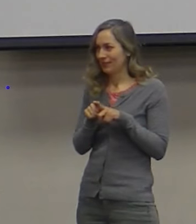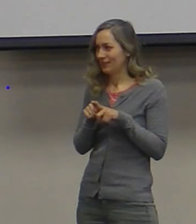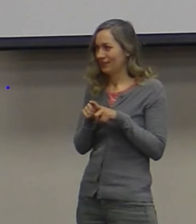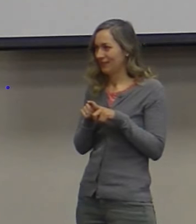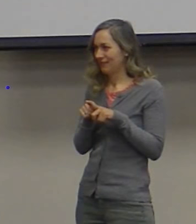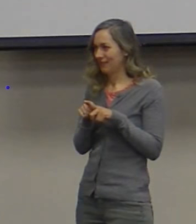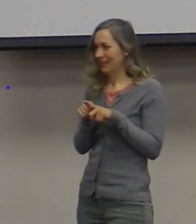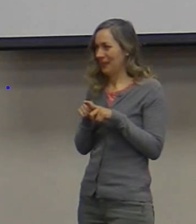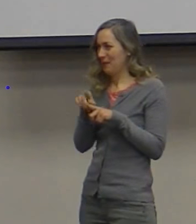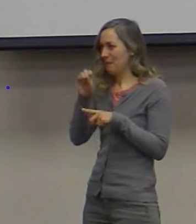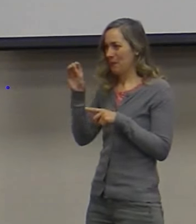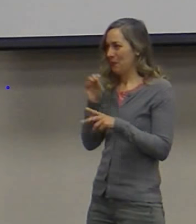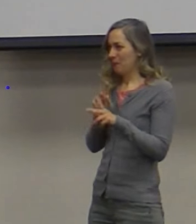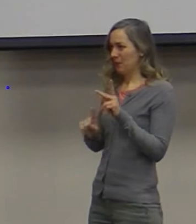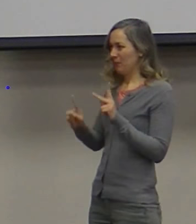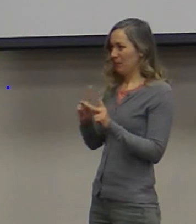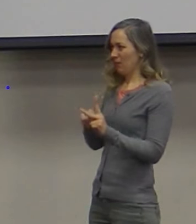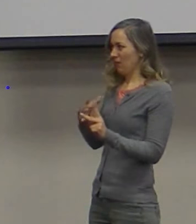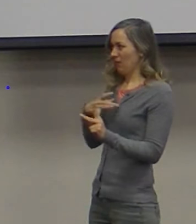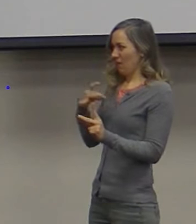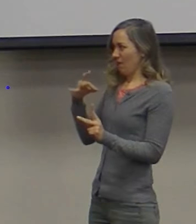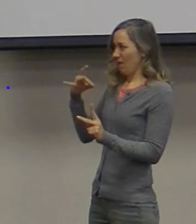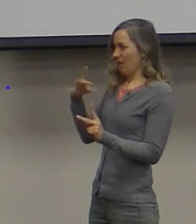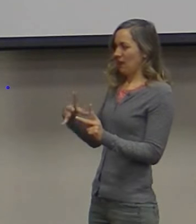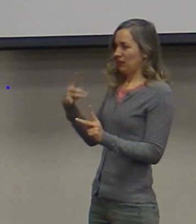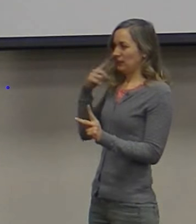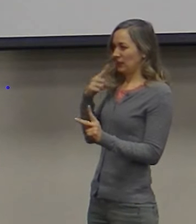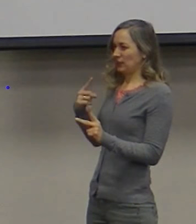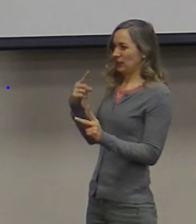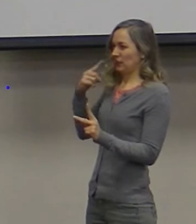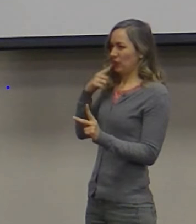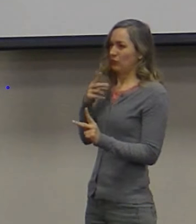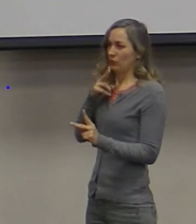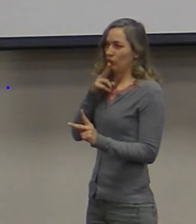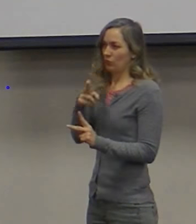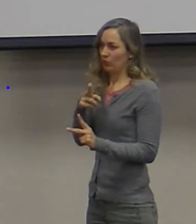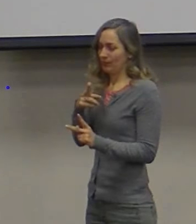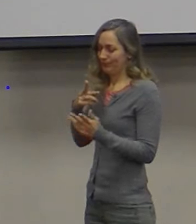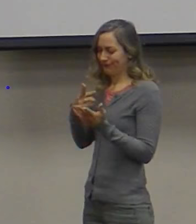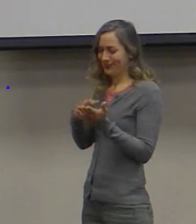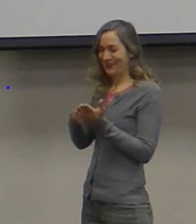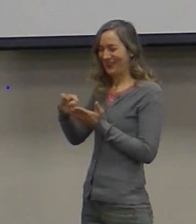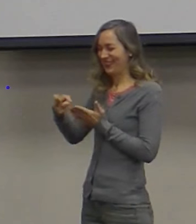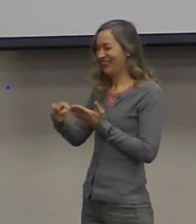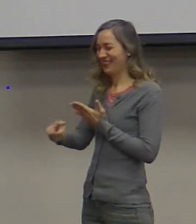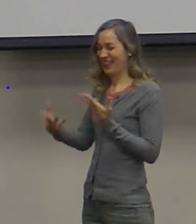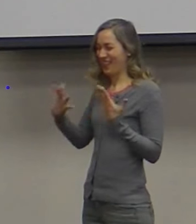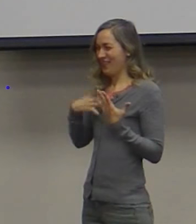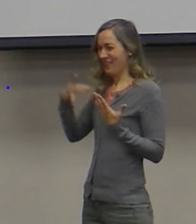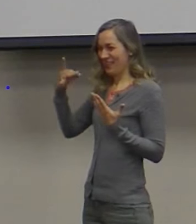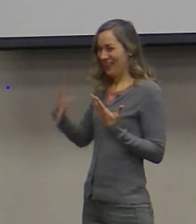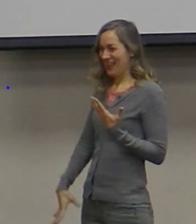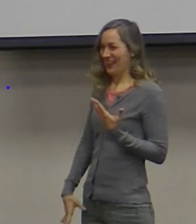they? People don't like always hearing the truth, but the truth must be spoken.